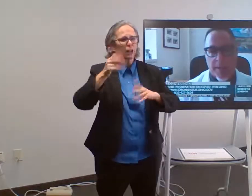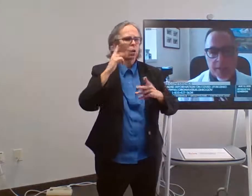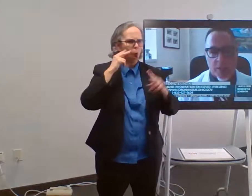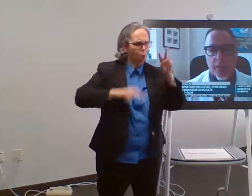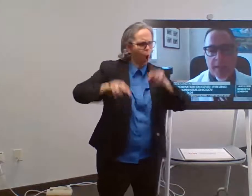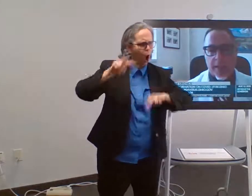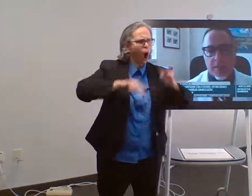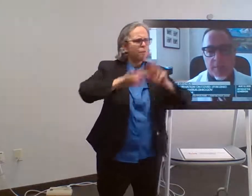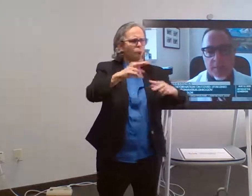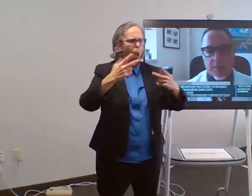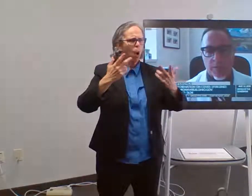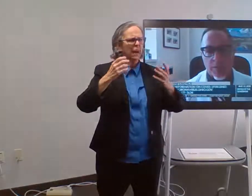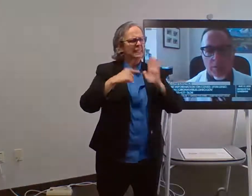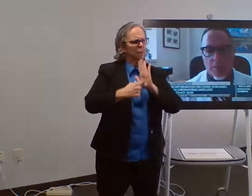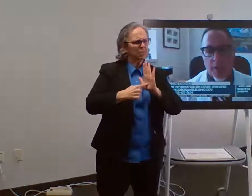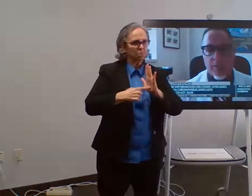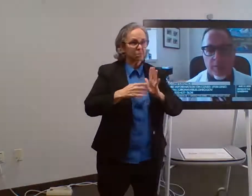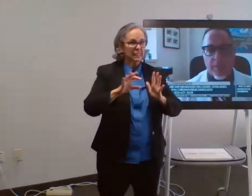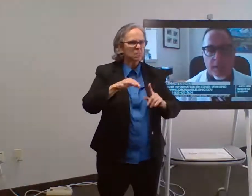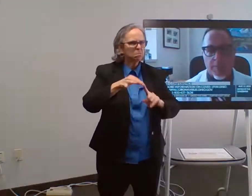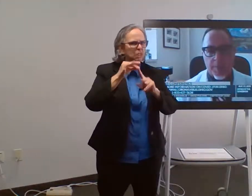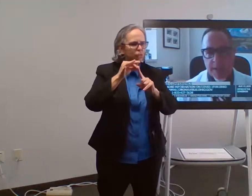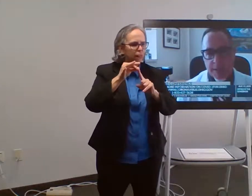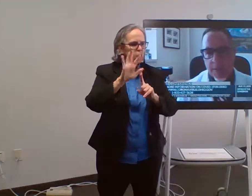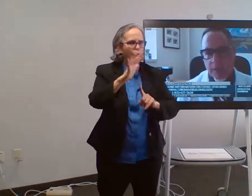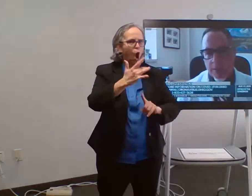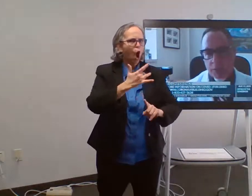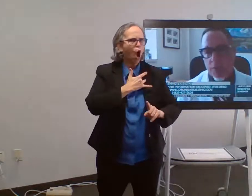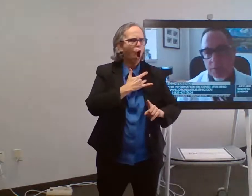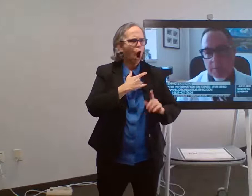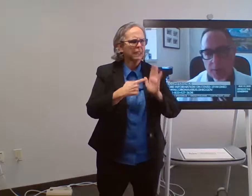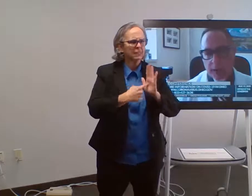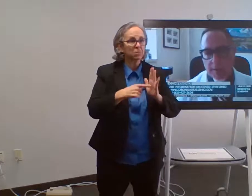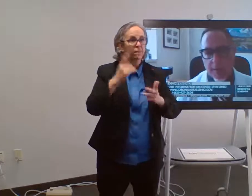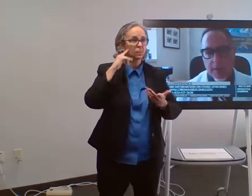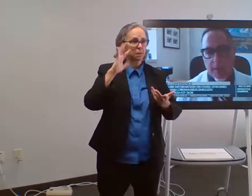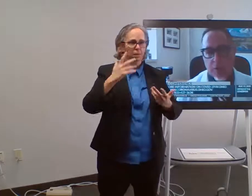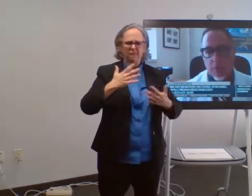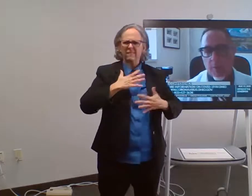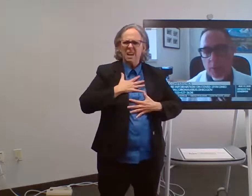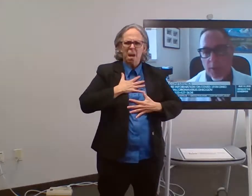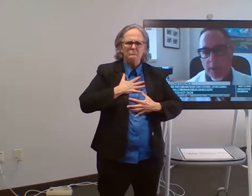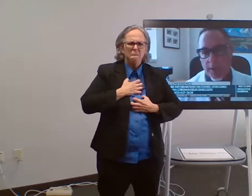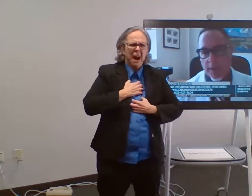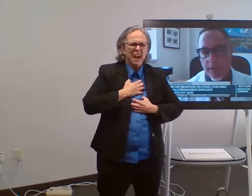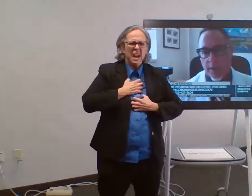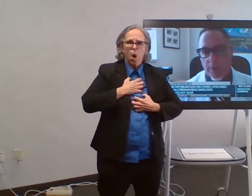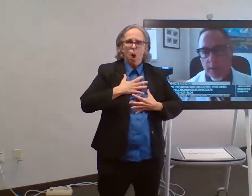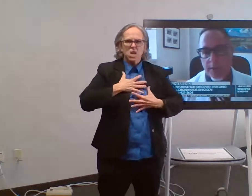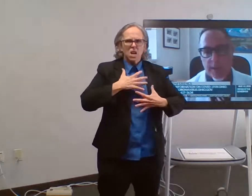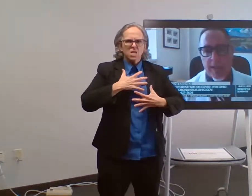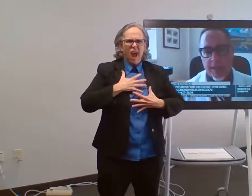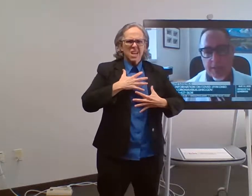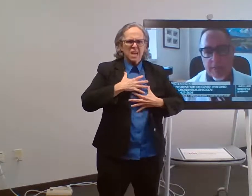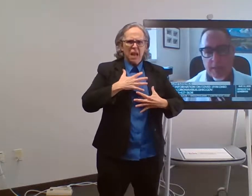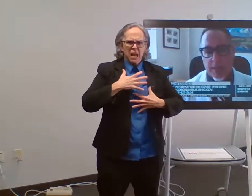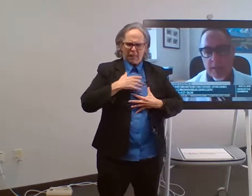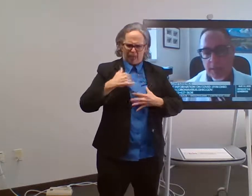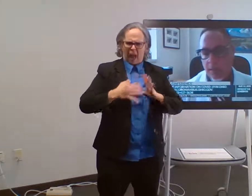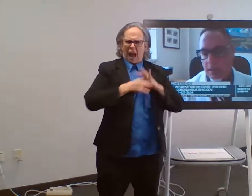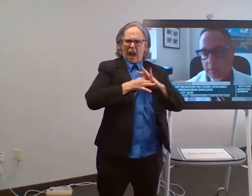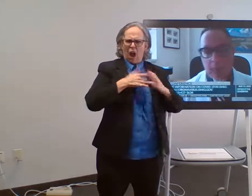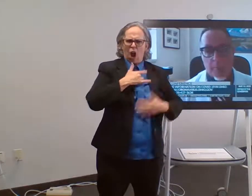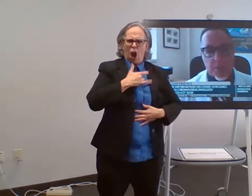mean by that is cardiac symptoms. So if you ever develop chest pain, shortness of breath, trouble breathing with any